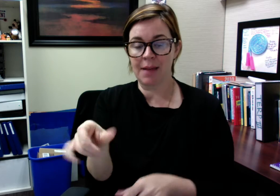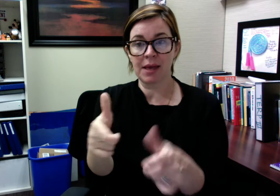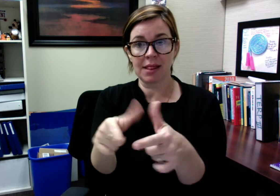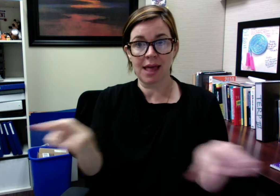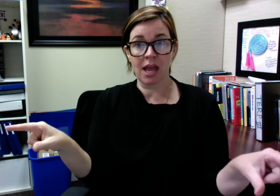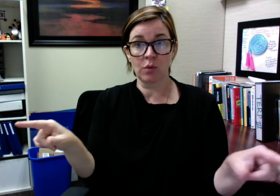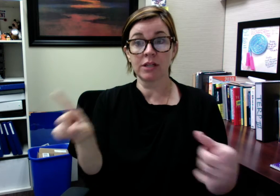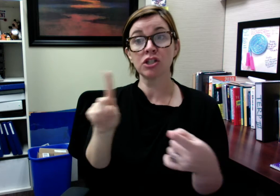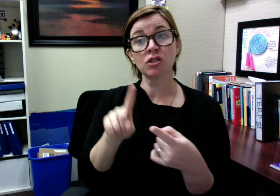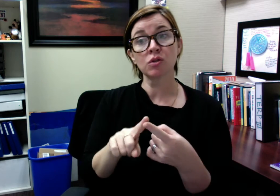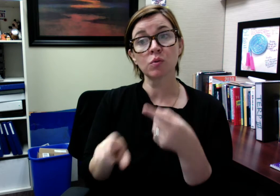patient-provider